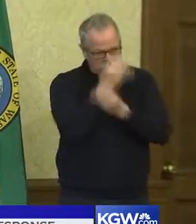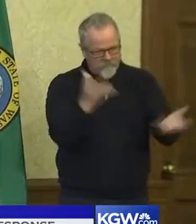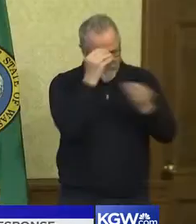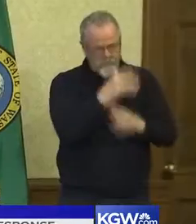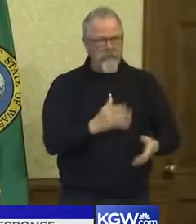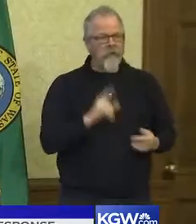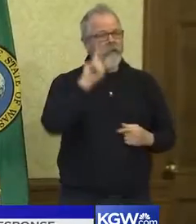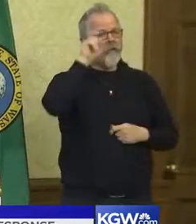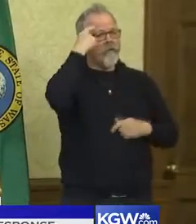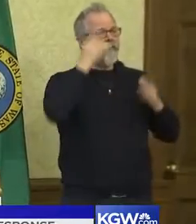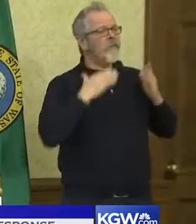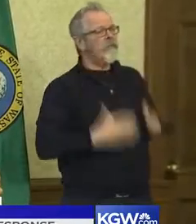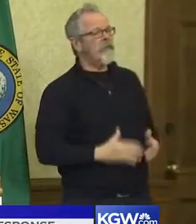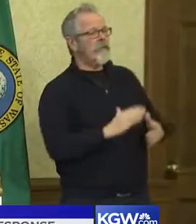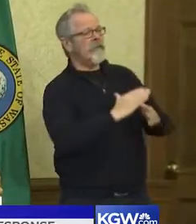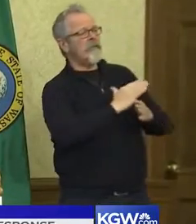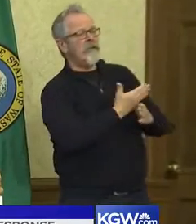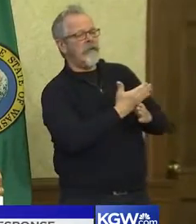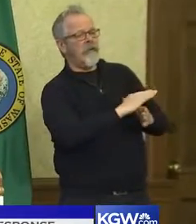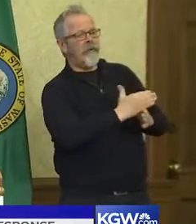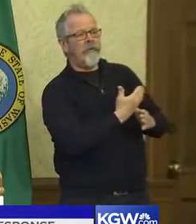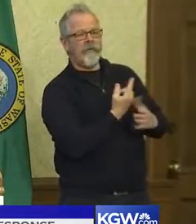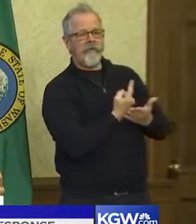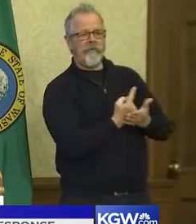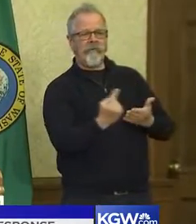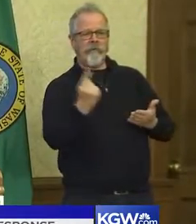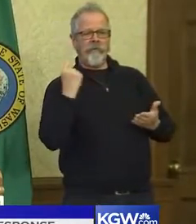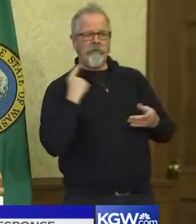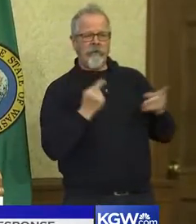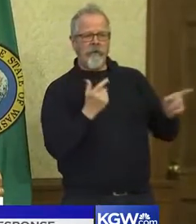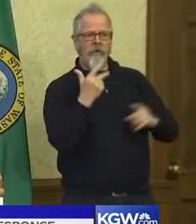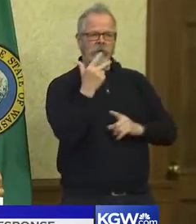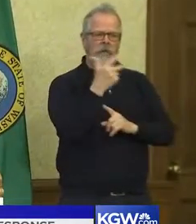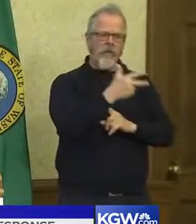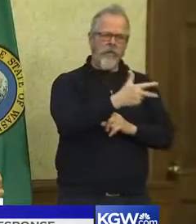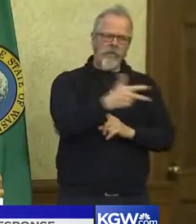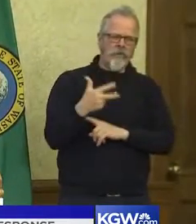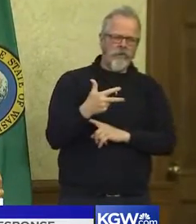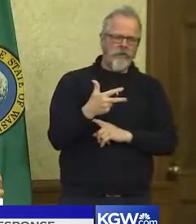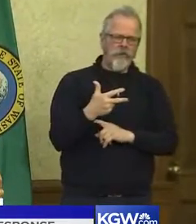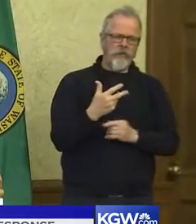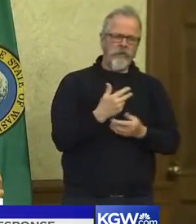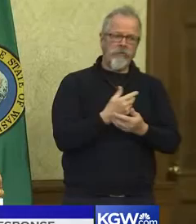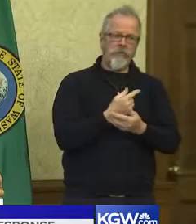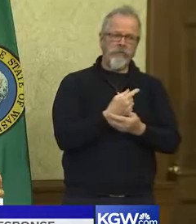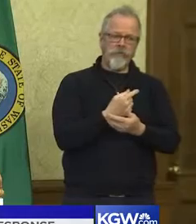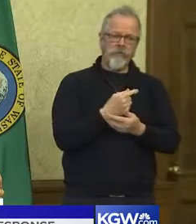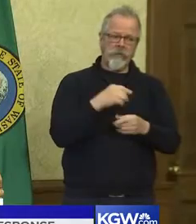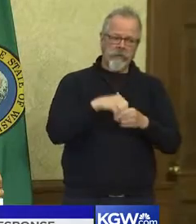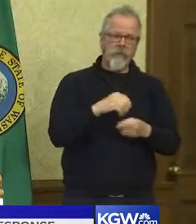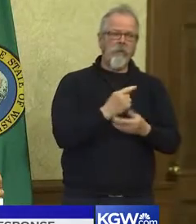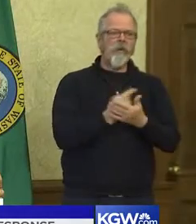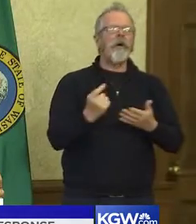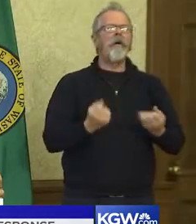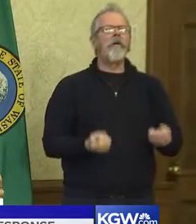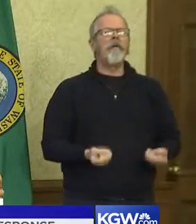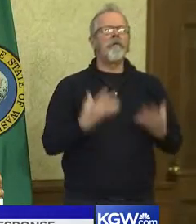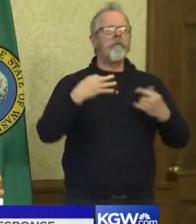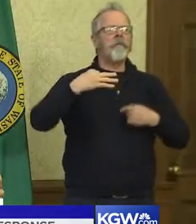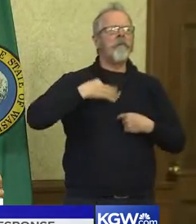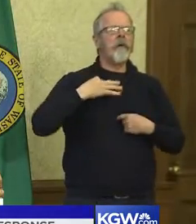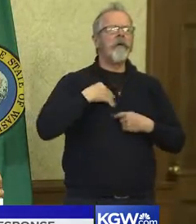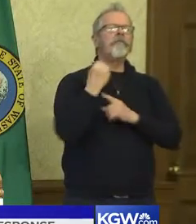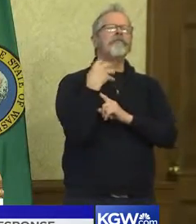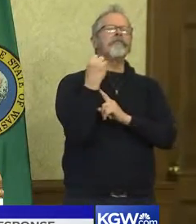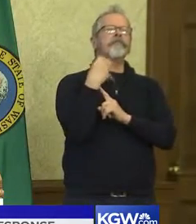initial claims for unemployment. People are abiding by the Stay Home, Stay Healthy order, and yet they're experiencing extraordinary